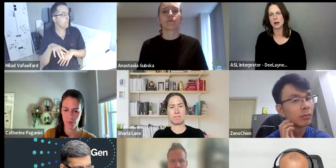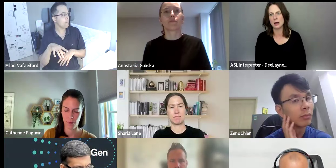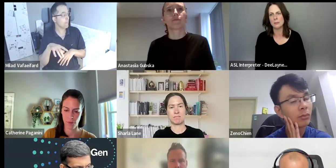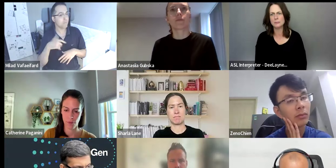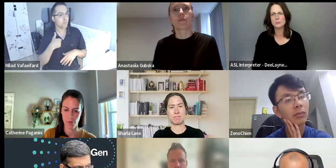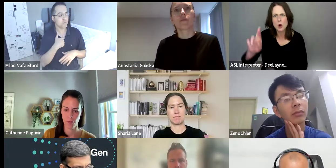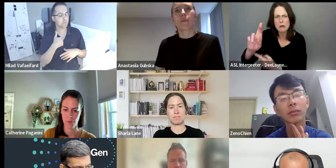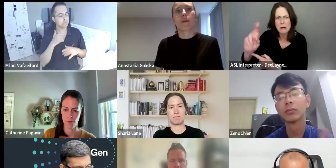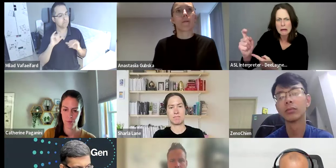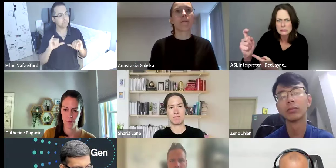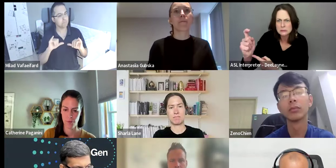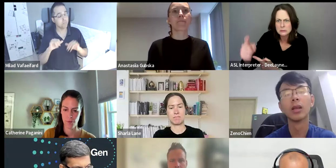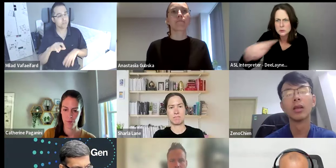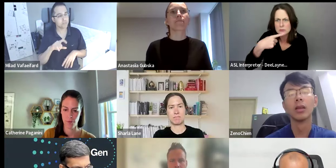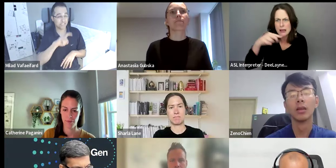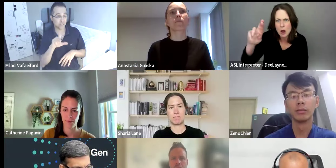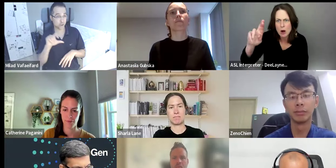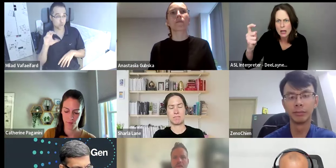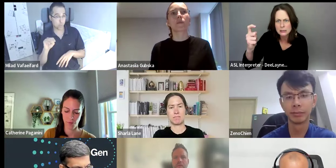on